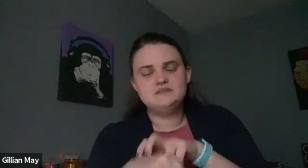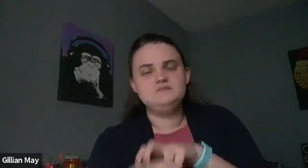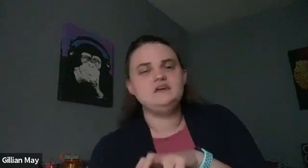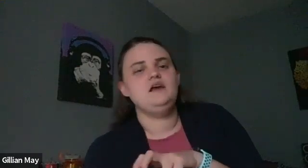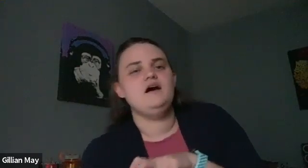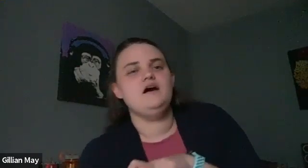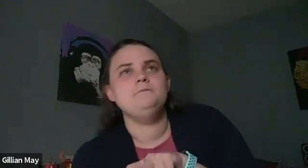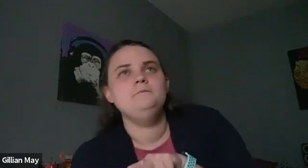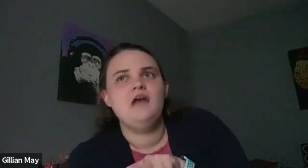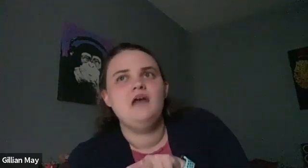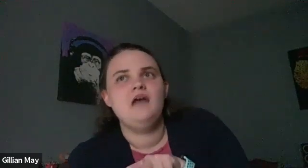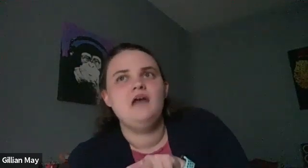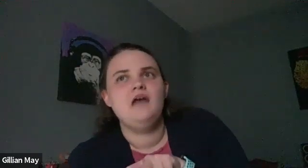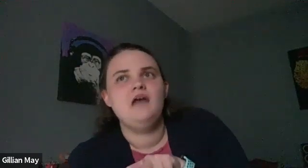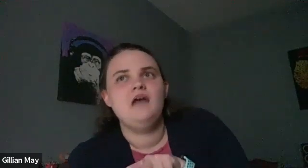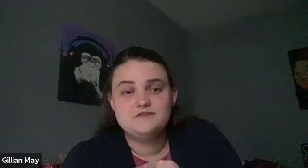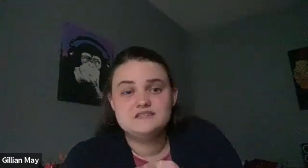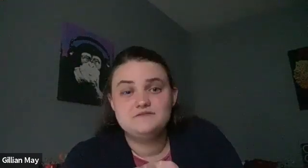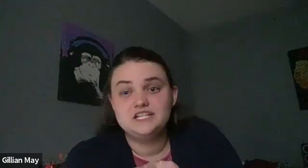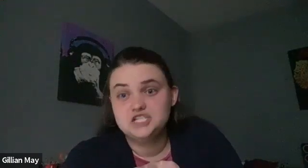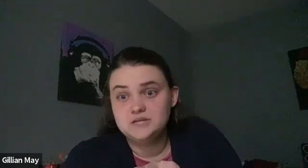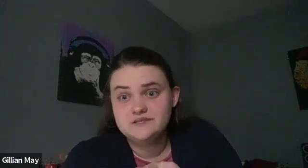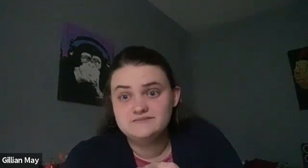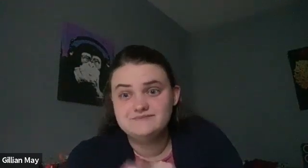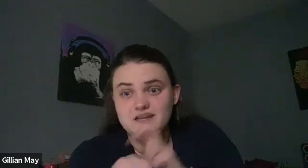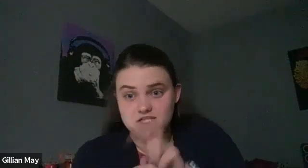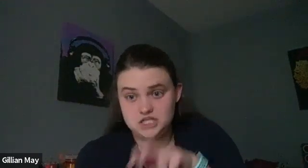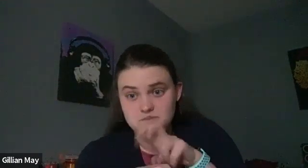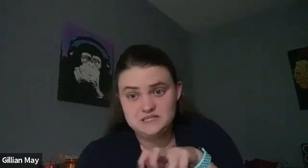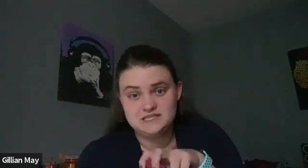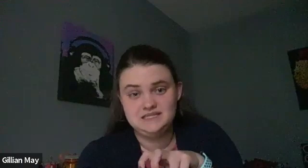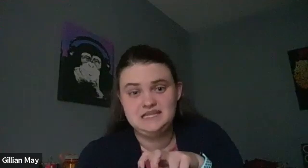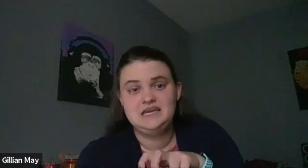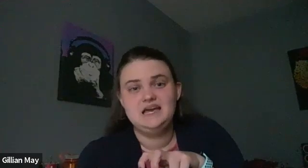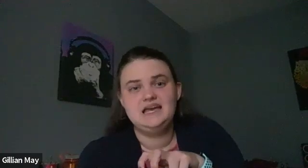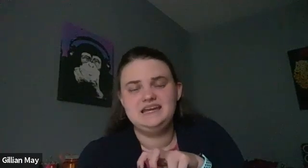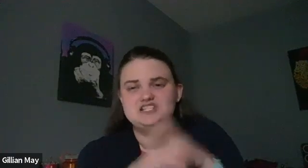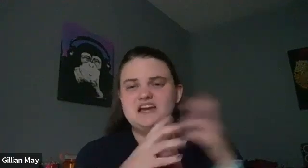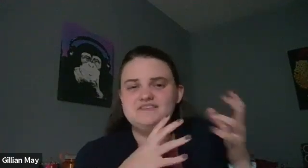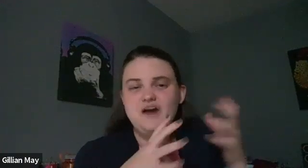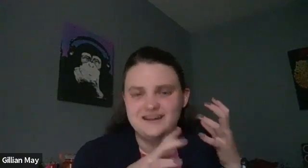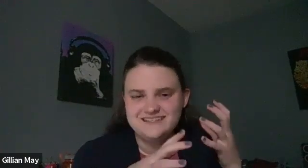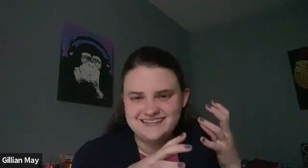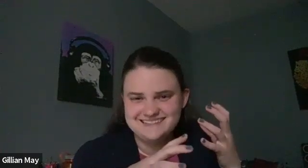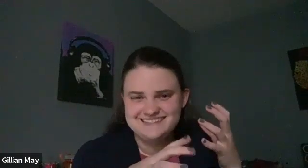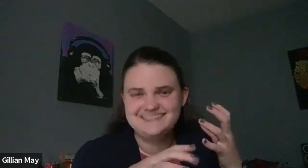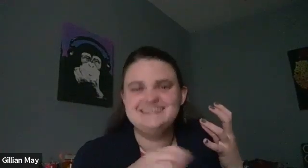can be, I have seen people use that for the sign for like chips. And again, it's just kind of context.